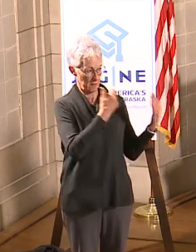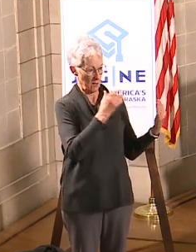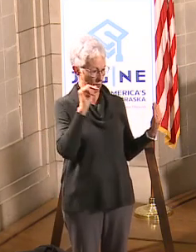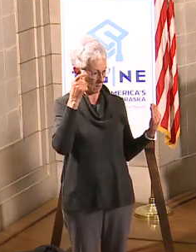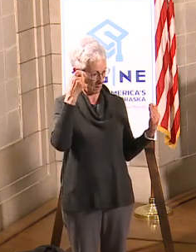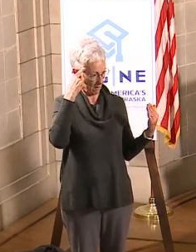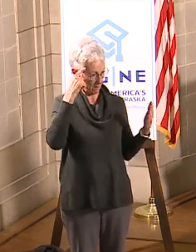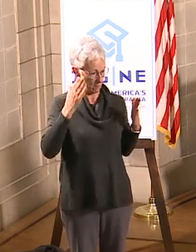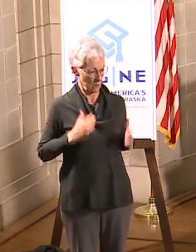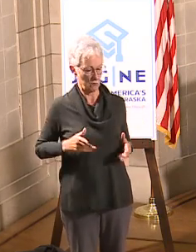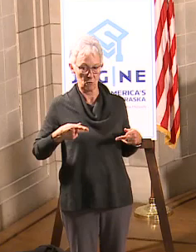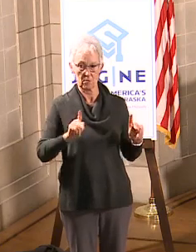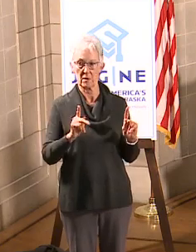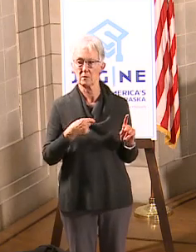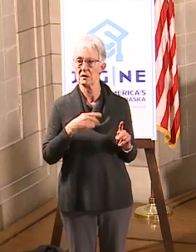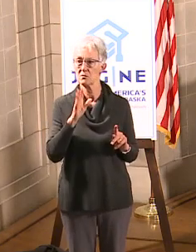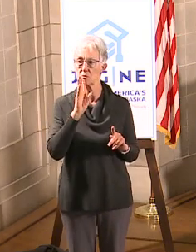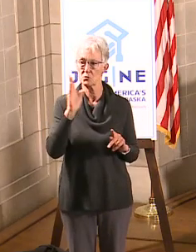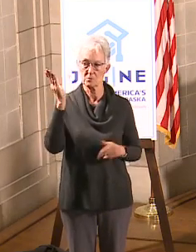behalf.